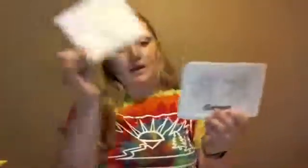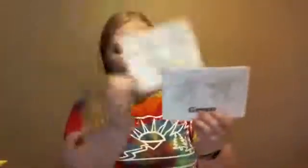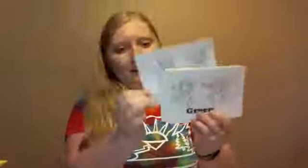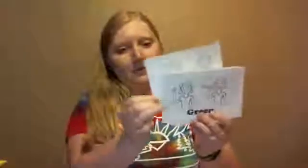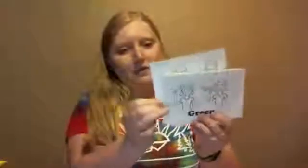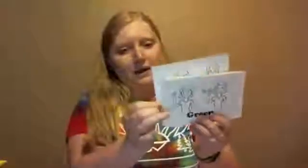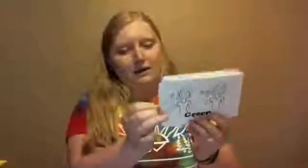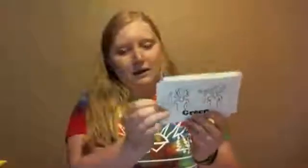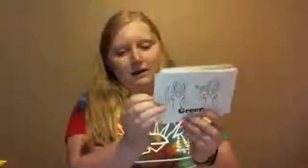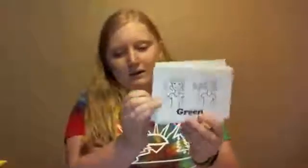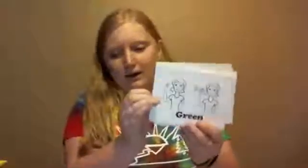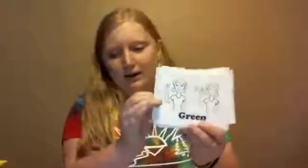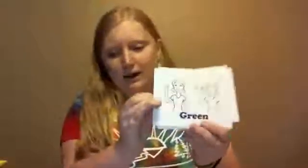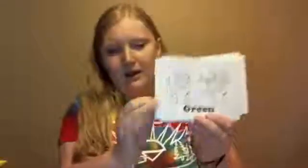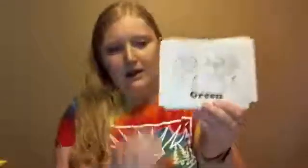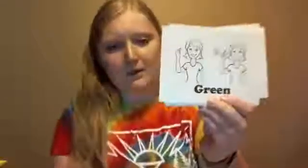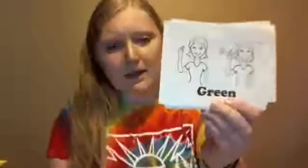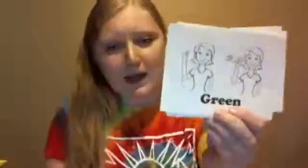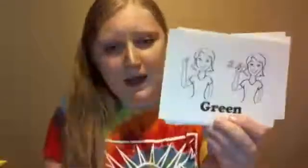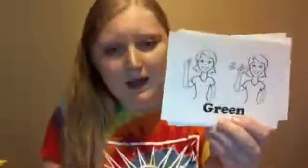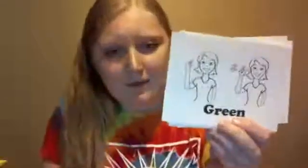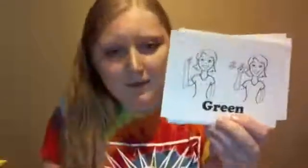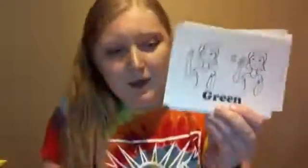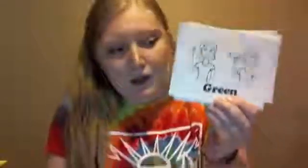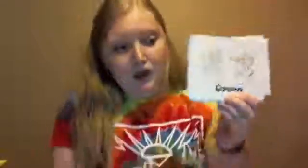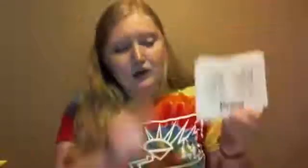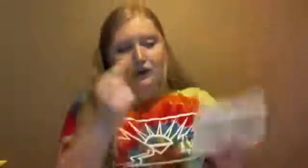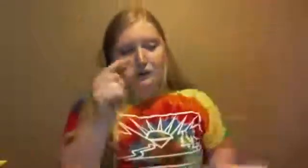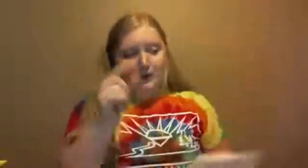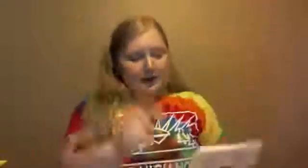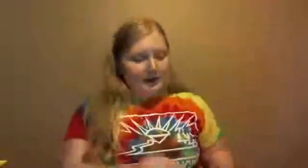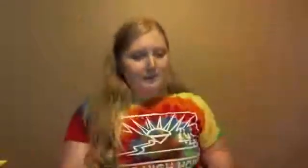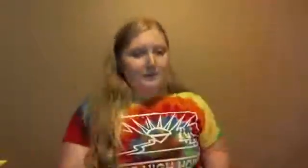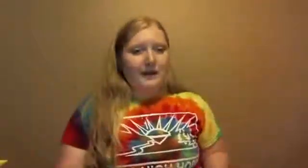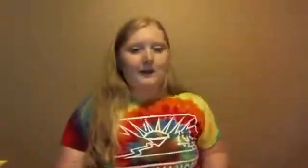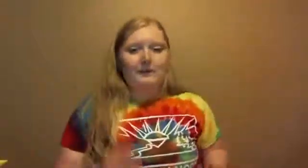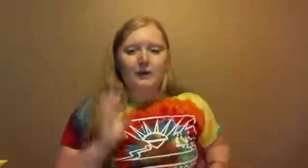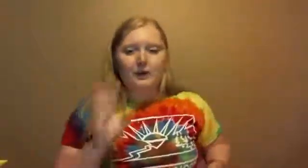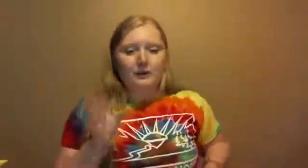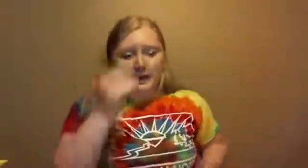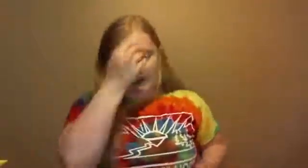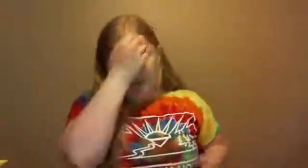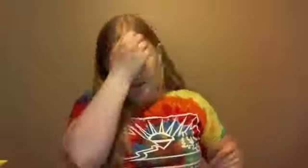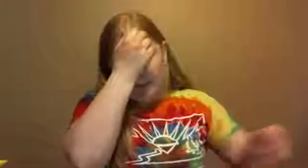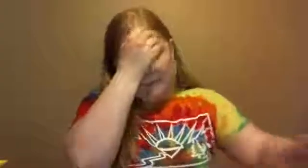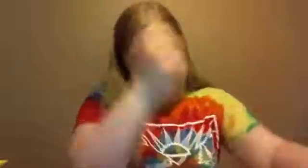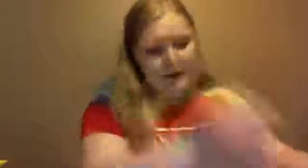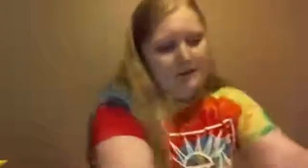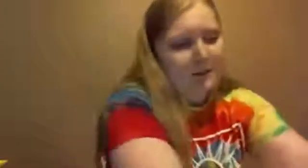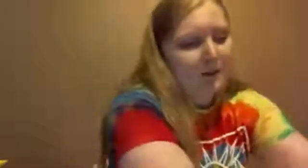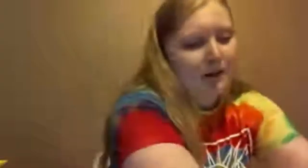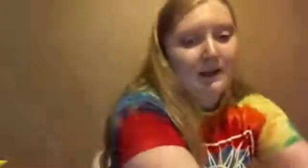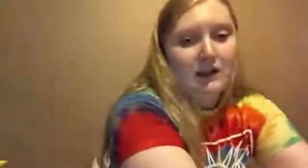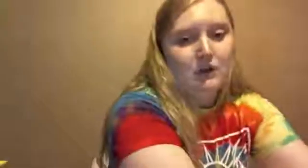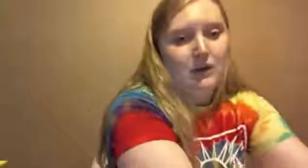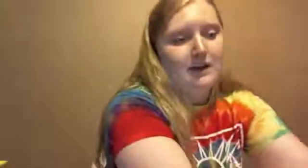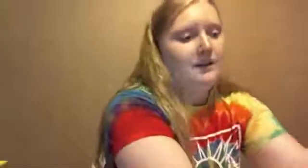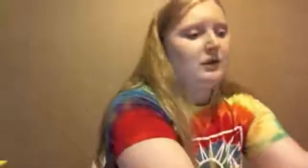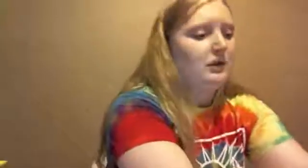Let's move on to our next one. And now we have green. And for green, this is a pretty simple one that you guys could do at